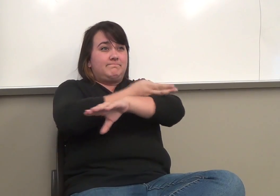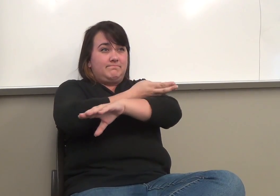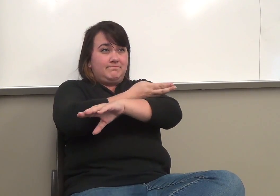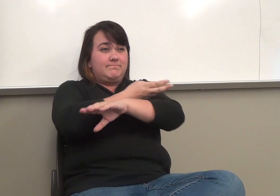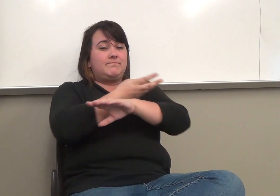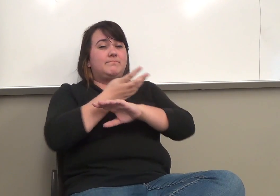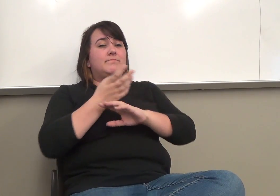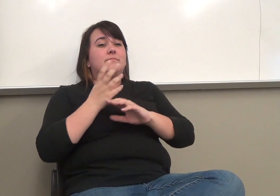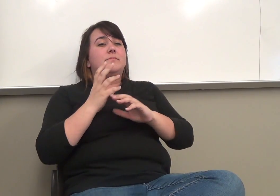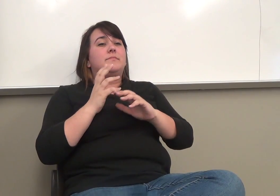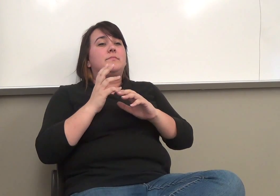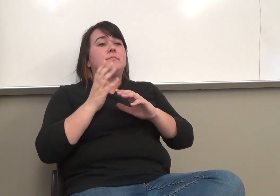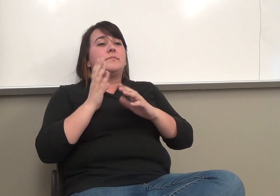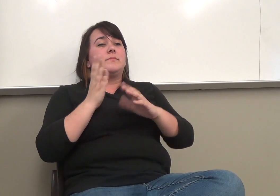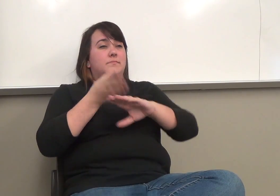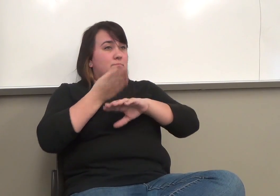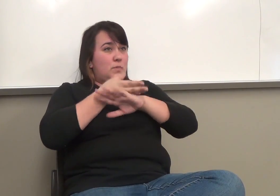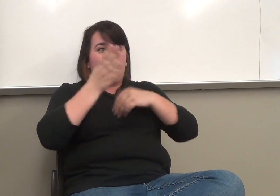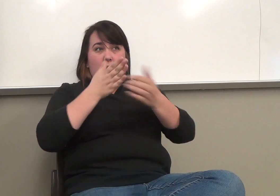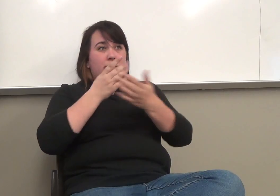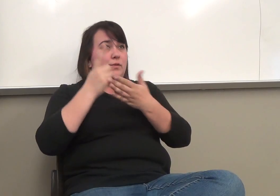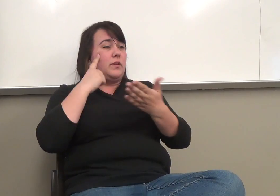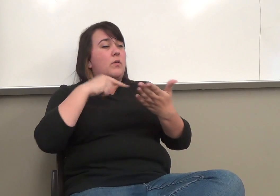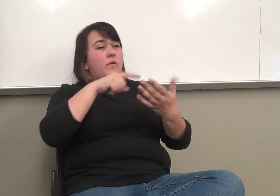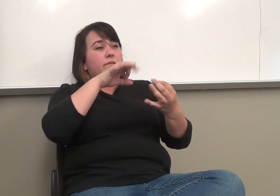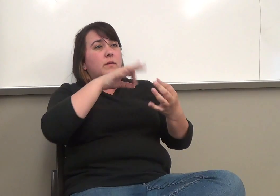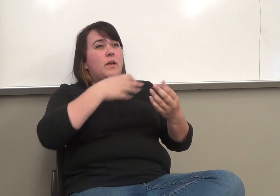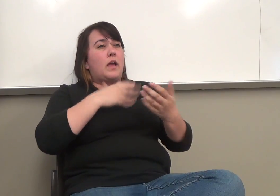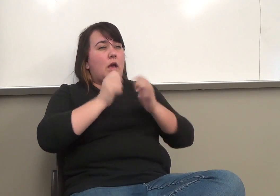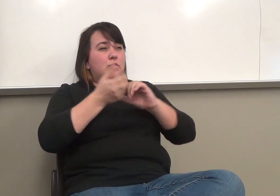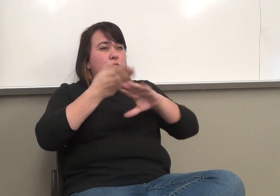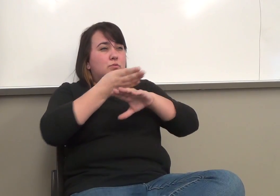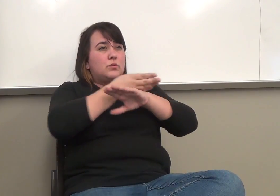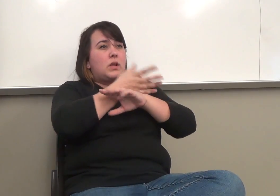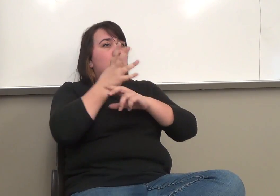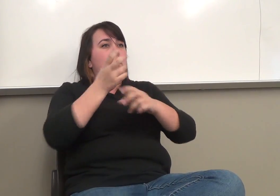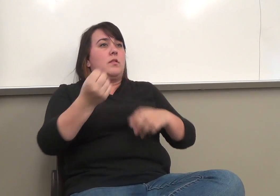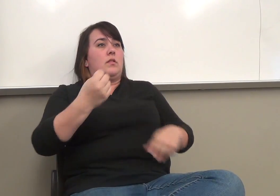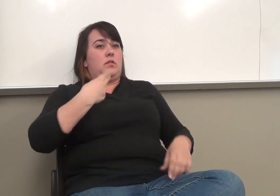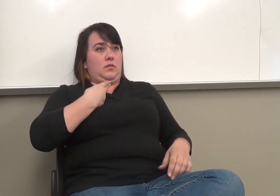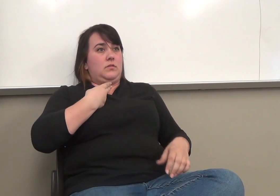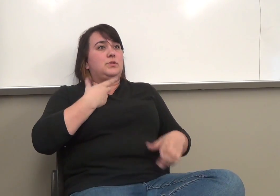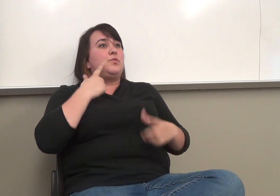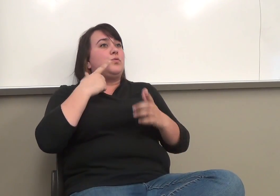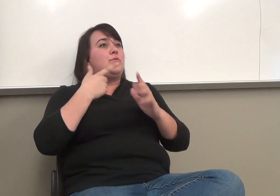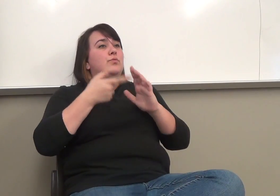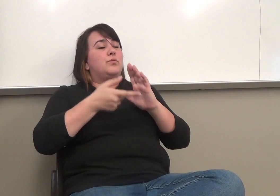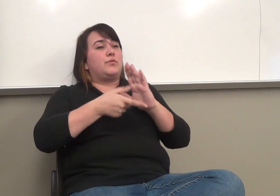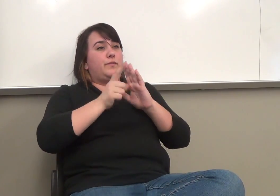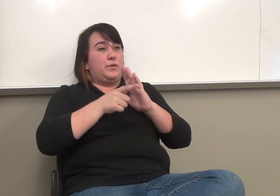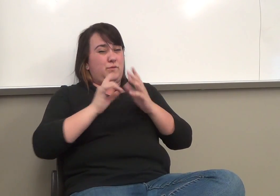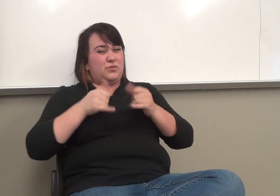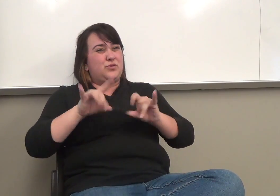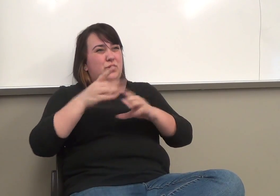fix it and do whatever you think you need to do to it and send it to me to review. I am available over the weekend to review